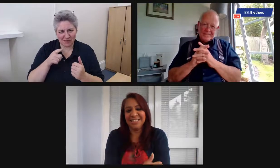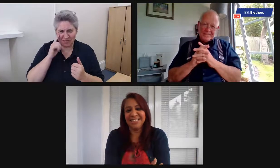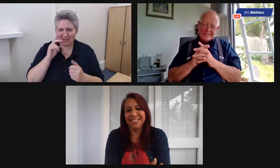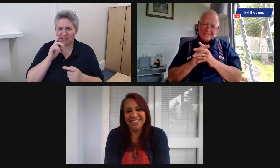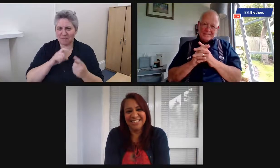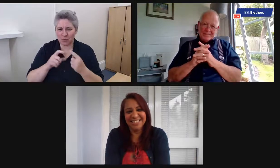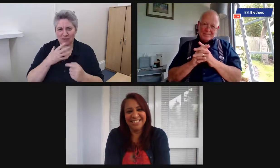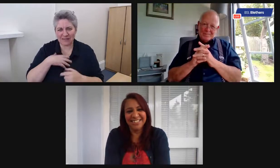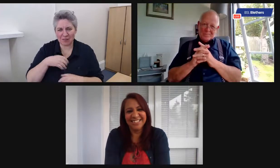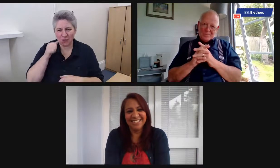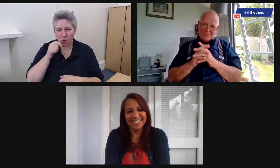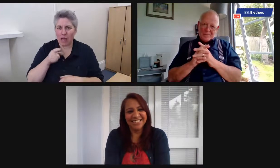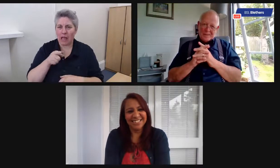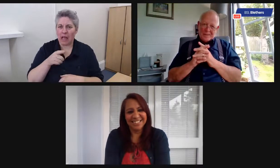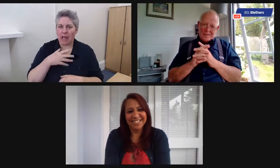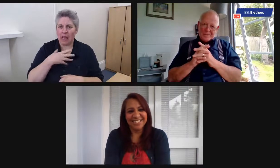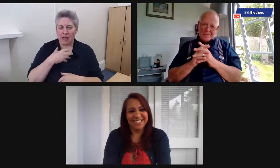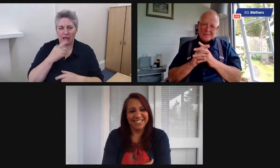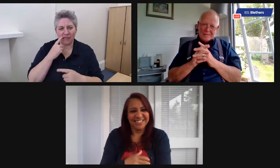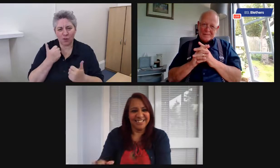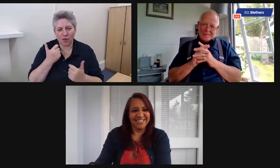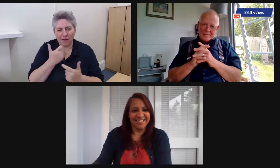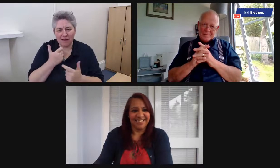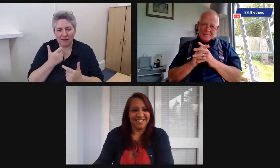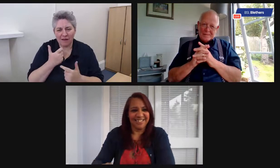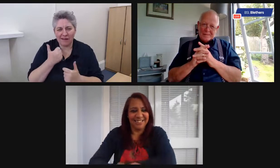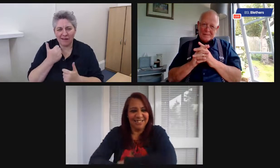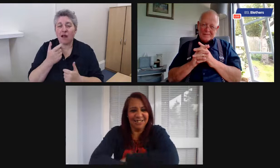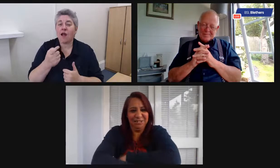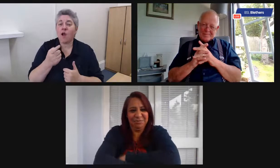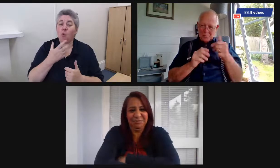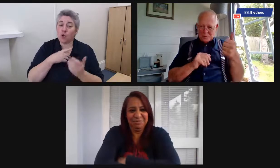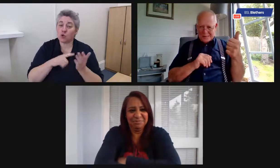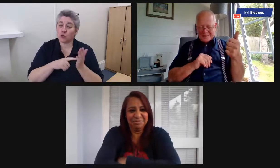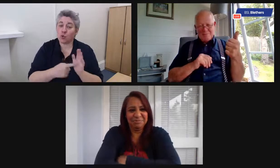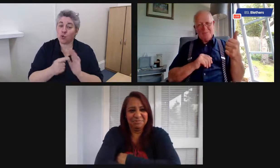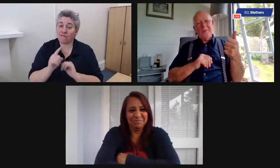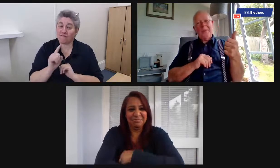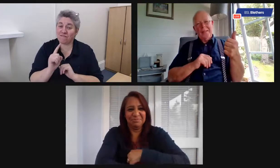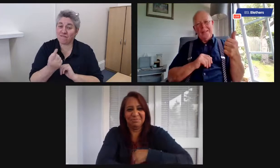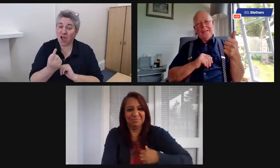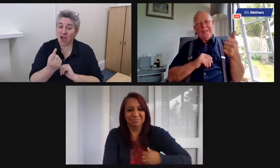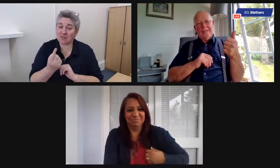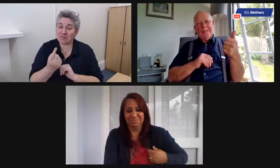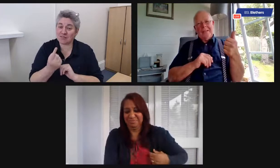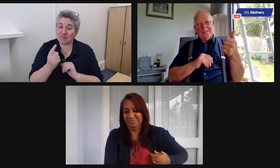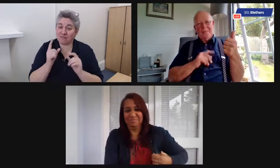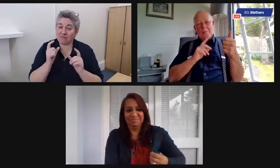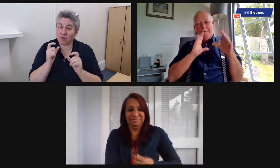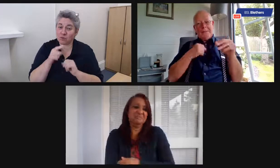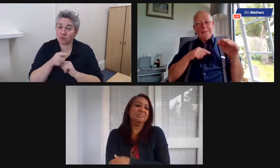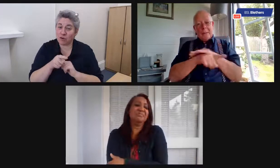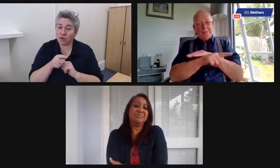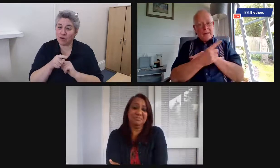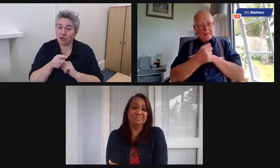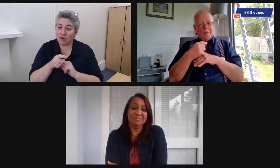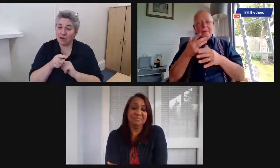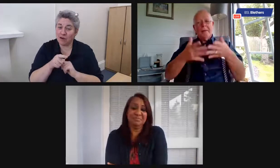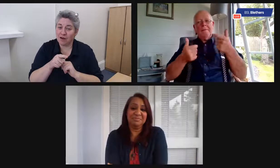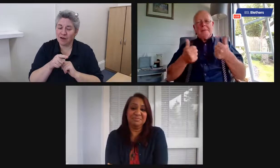Do Yes, I? yes. The deaf community need to know this. We need a good laugh. Come on, Oh, Dave. okay. Will we show the first Well,